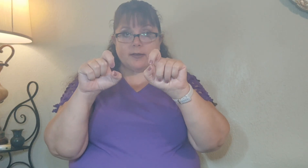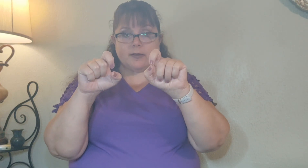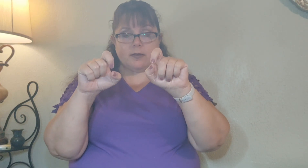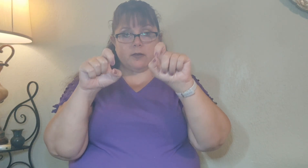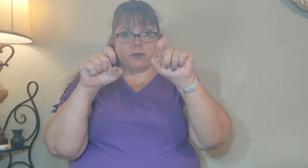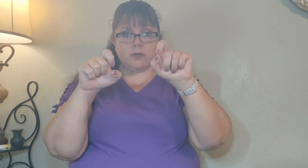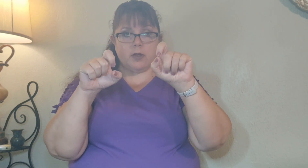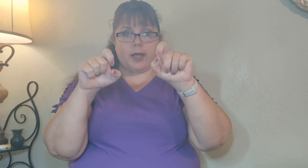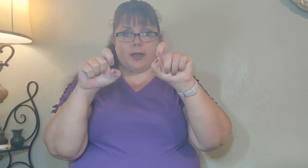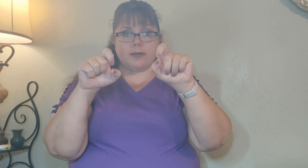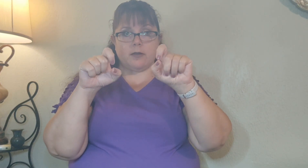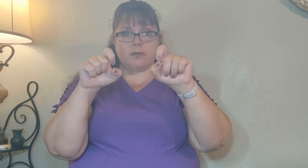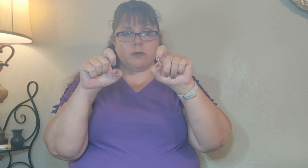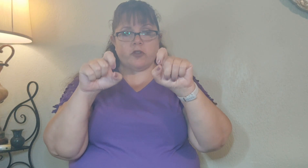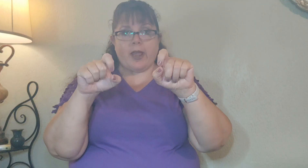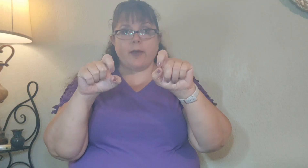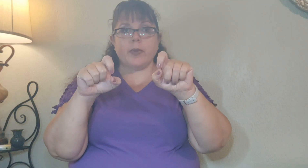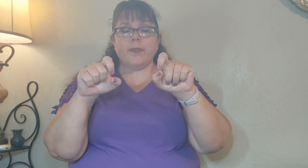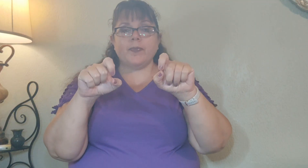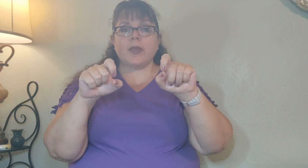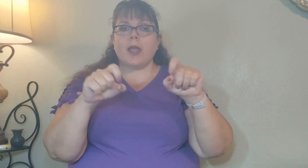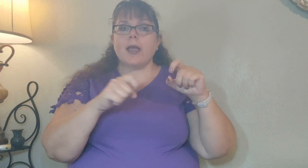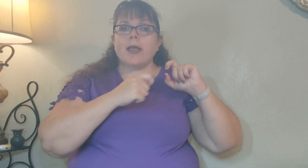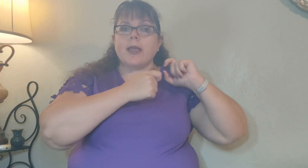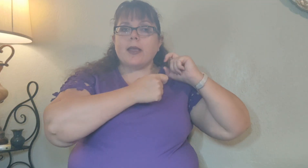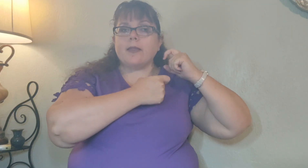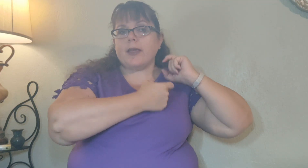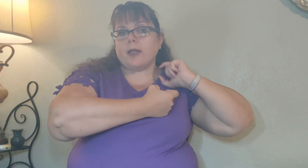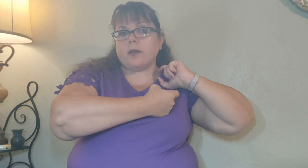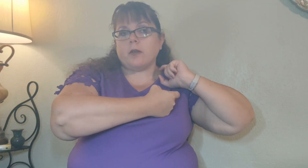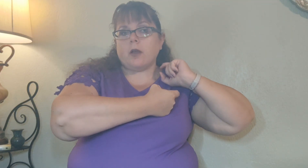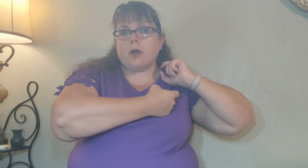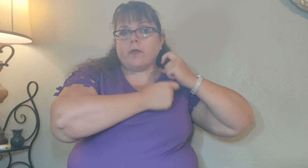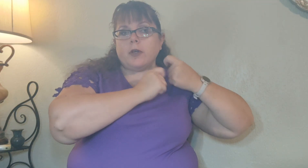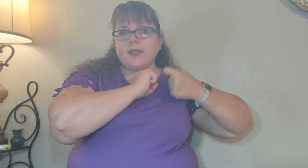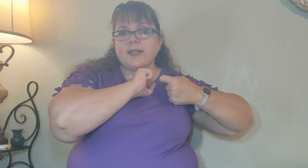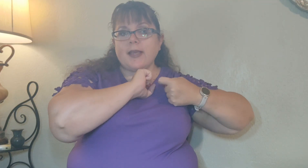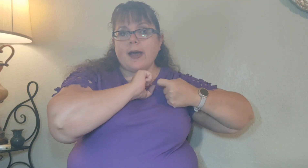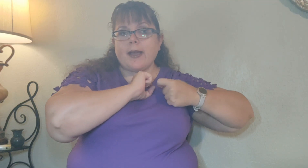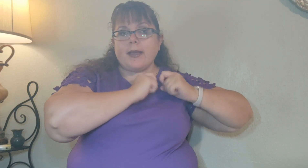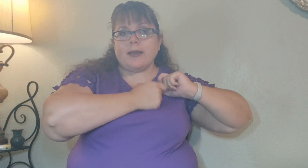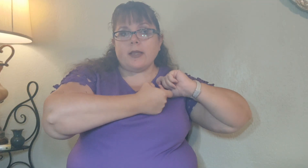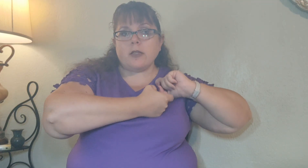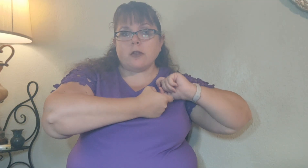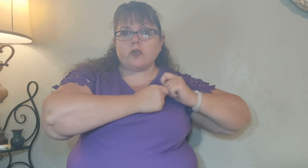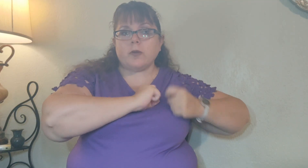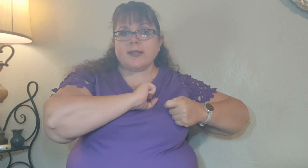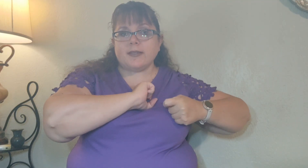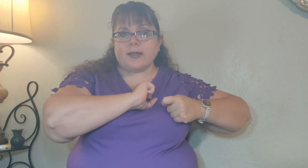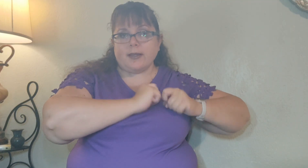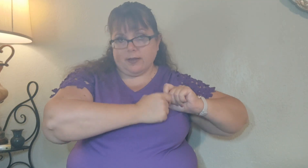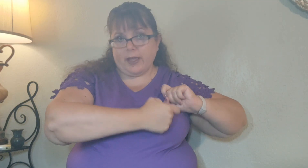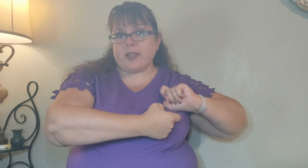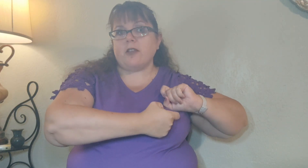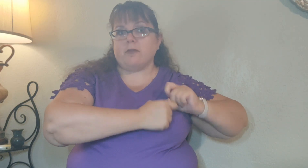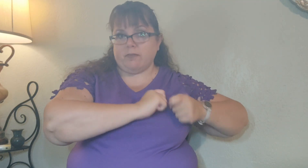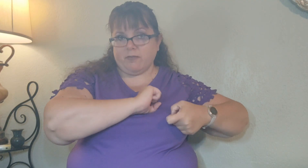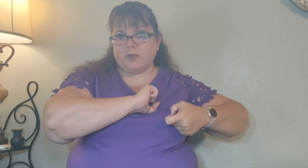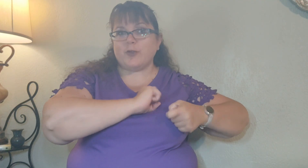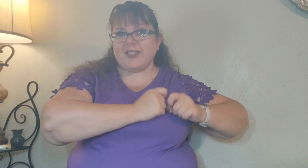X shape, and then over on the side, and you twist it, like you